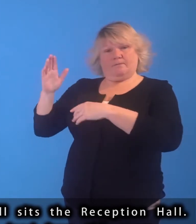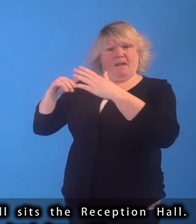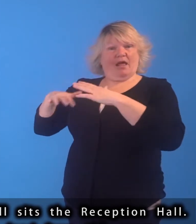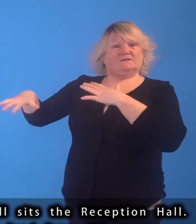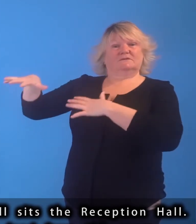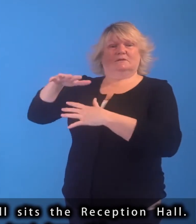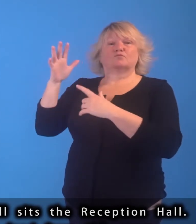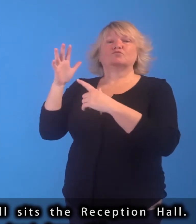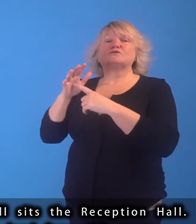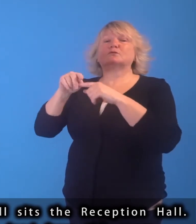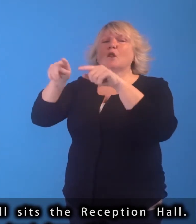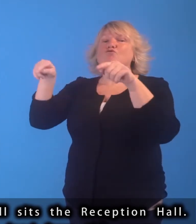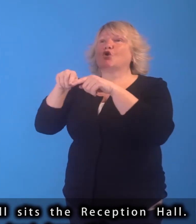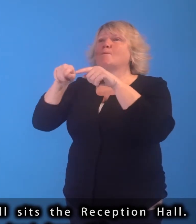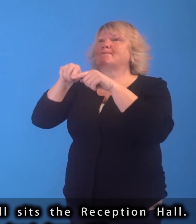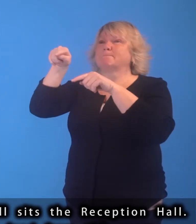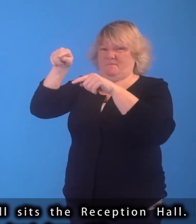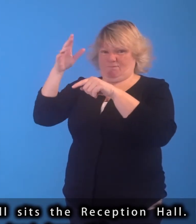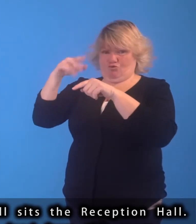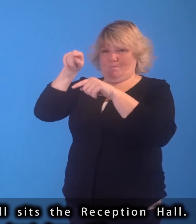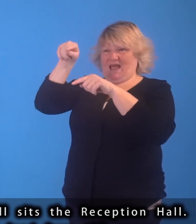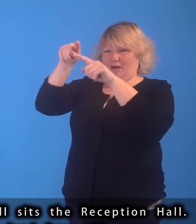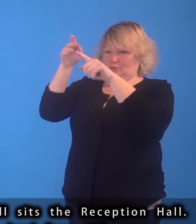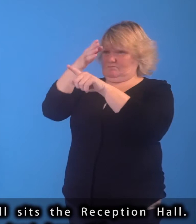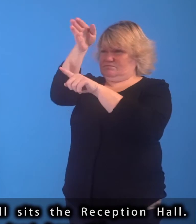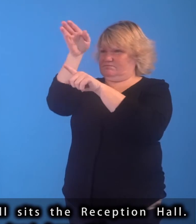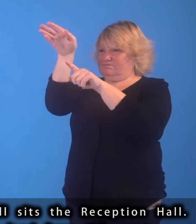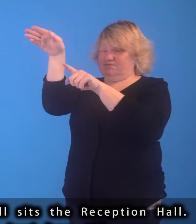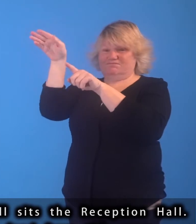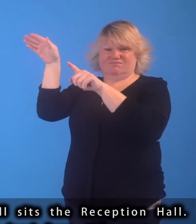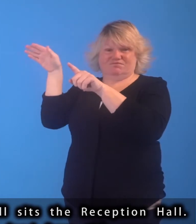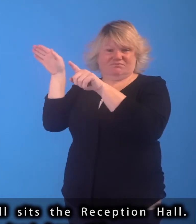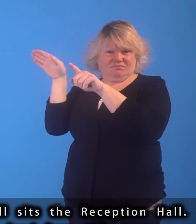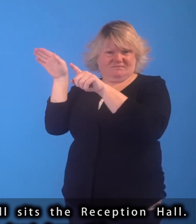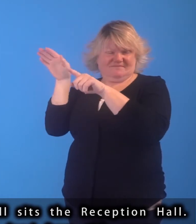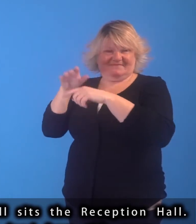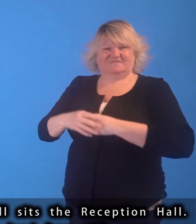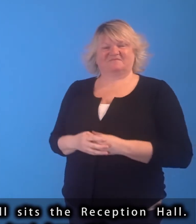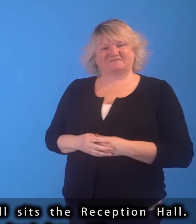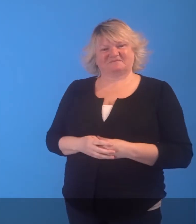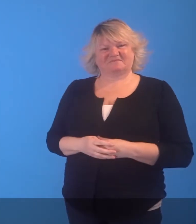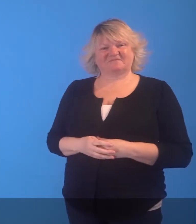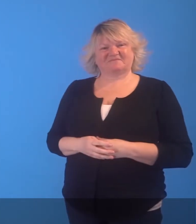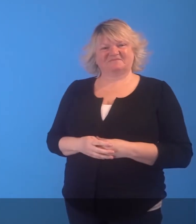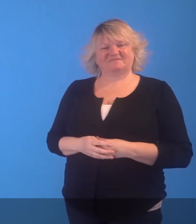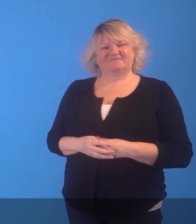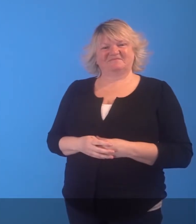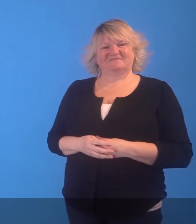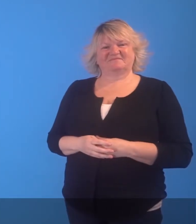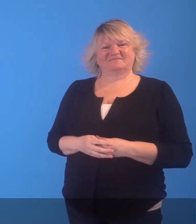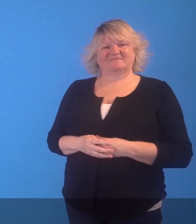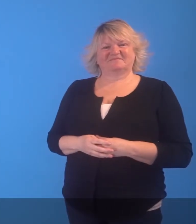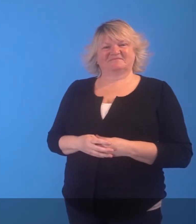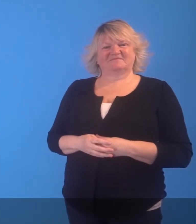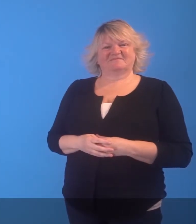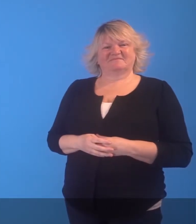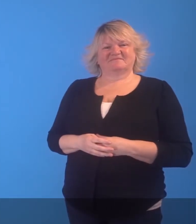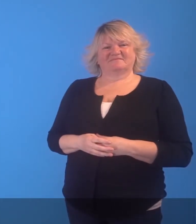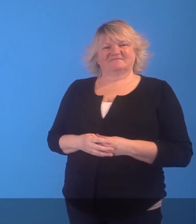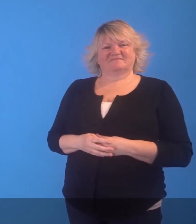adding wall hangings to insulate the room and to give a warmer, more homely feel.